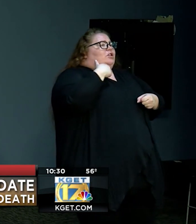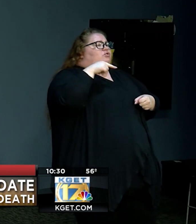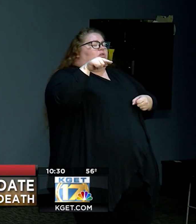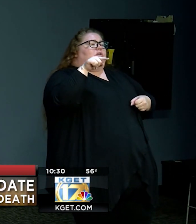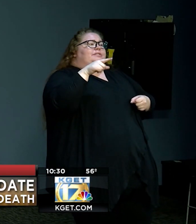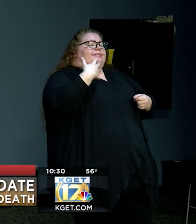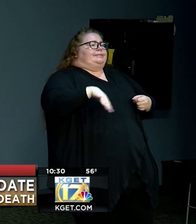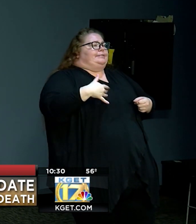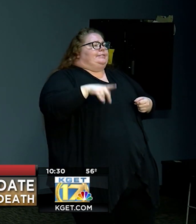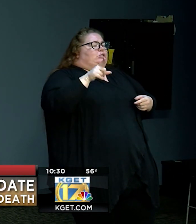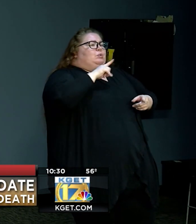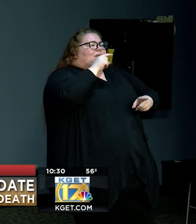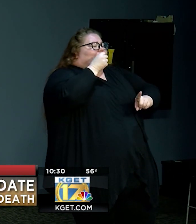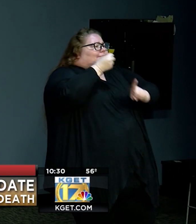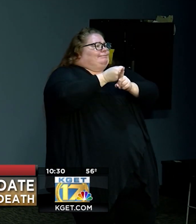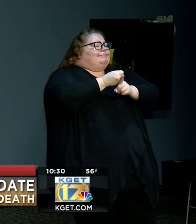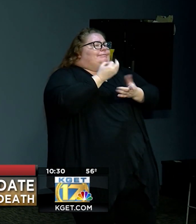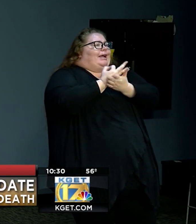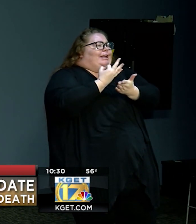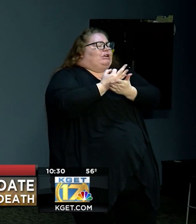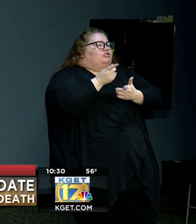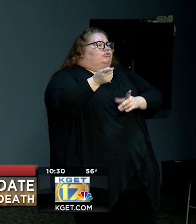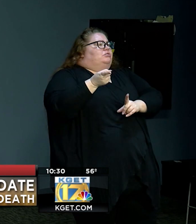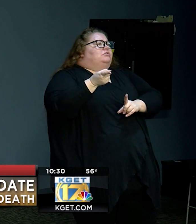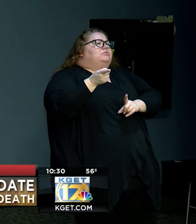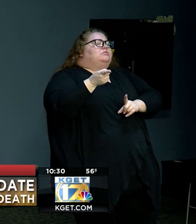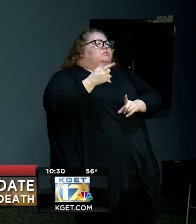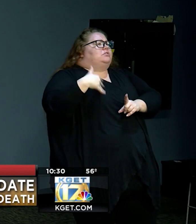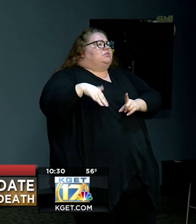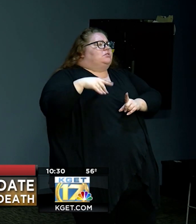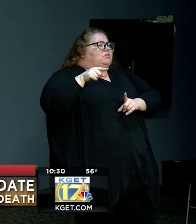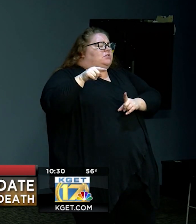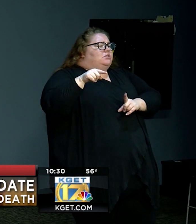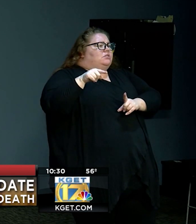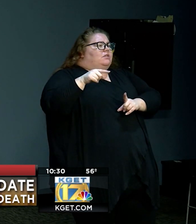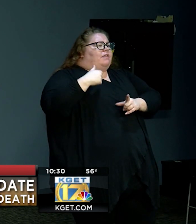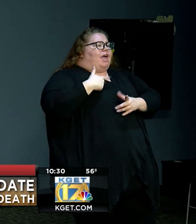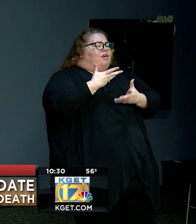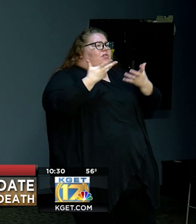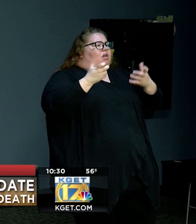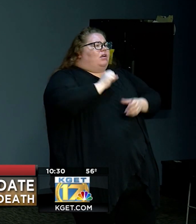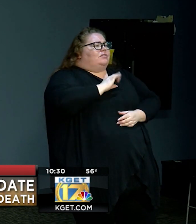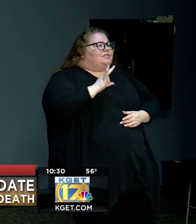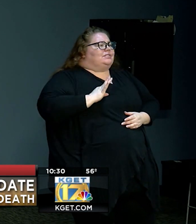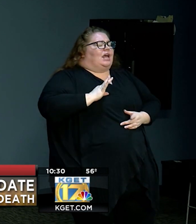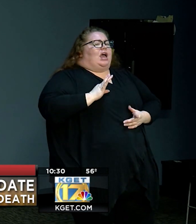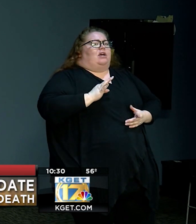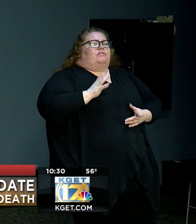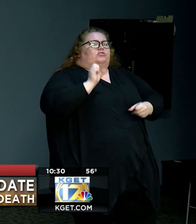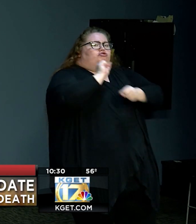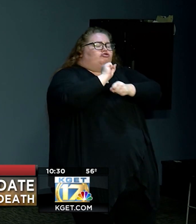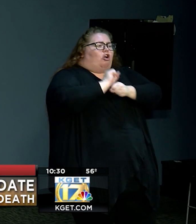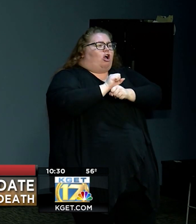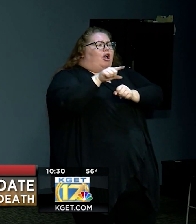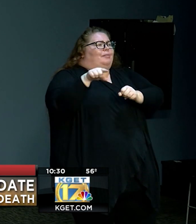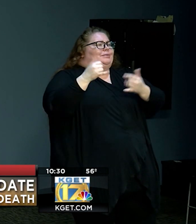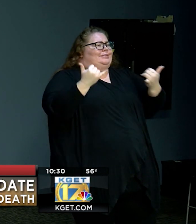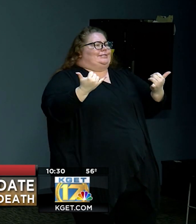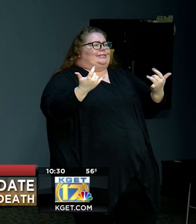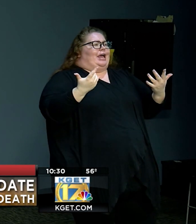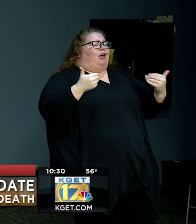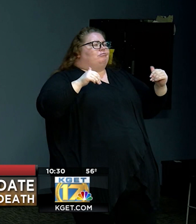this economy. They're the first to feel it. They employ lots of folks who are out of